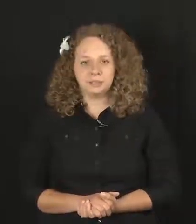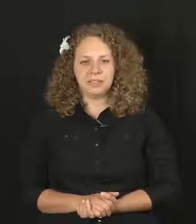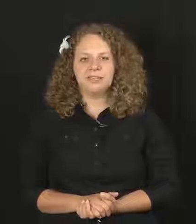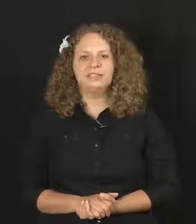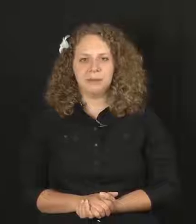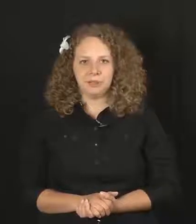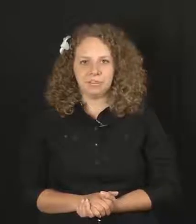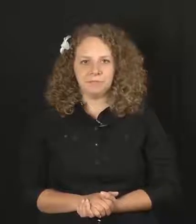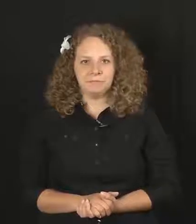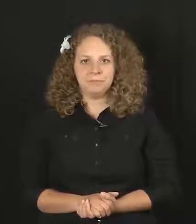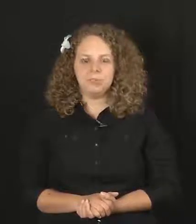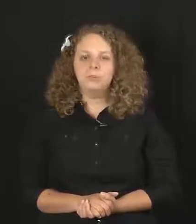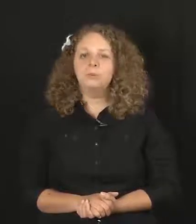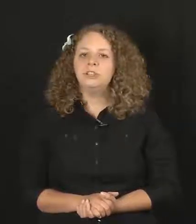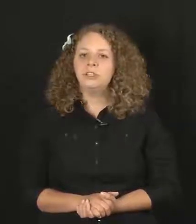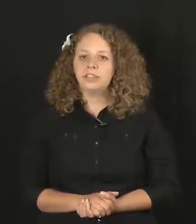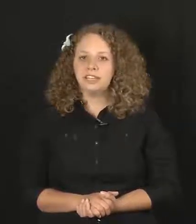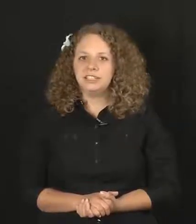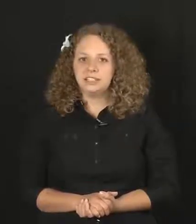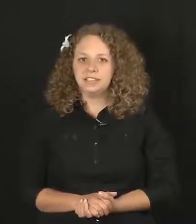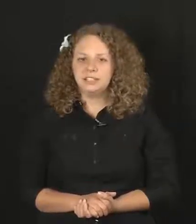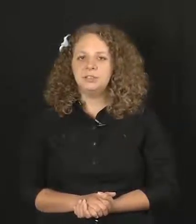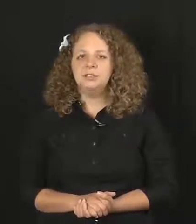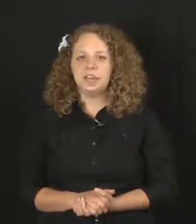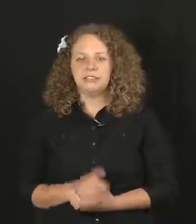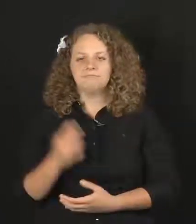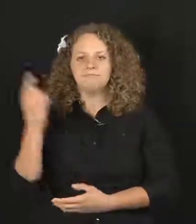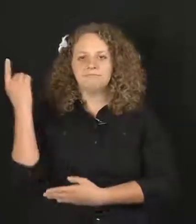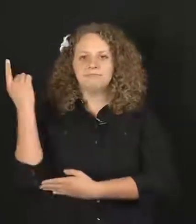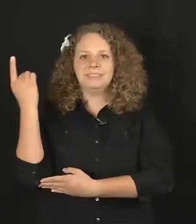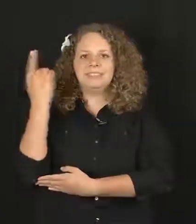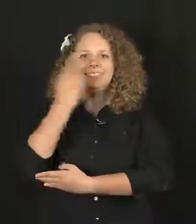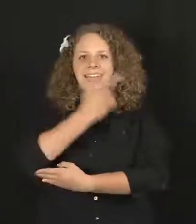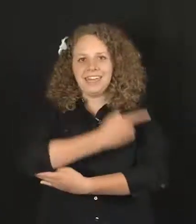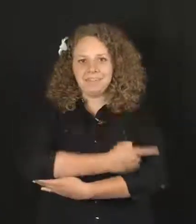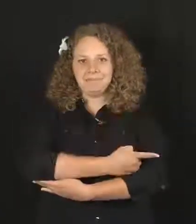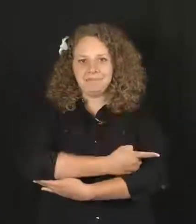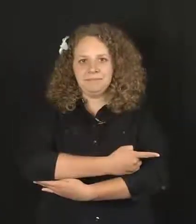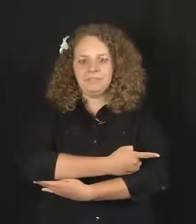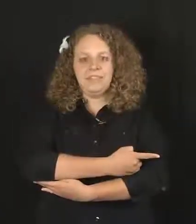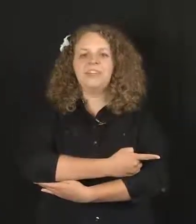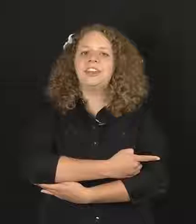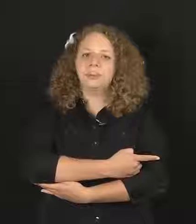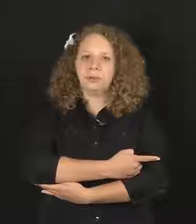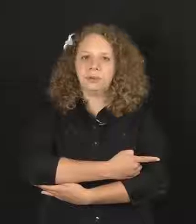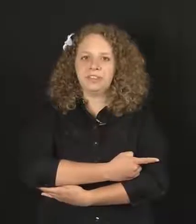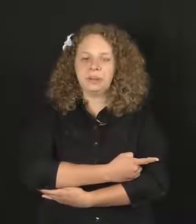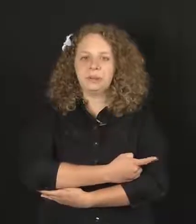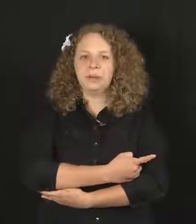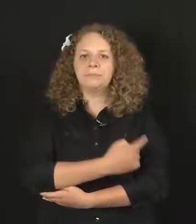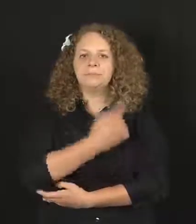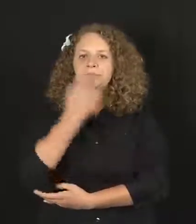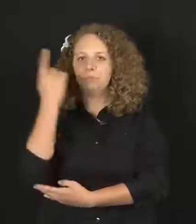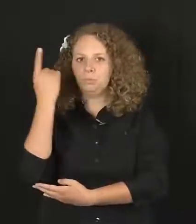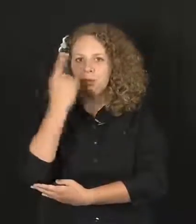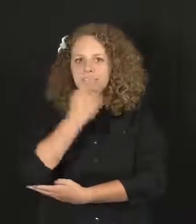measurement separately. When you are signing days, you sign day, and then incorporate the number. 1